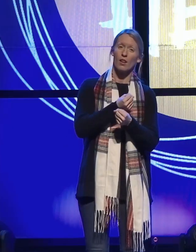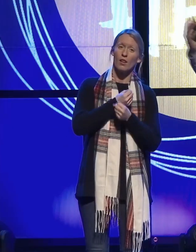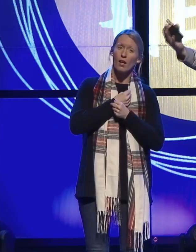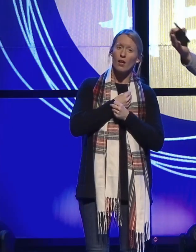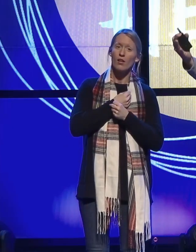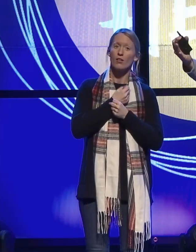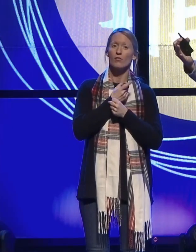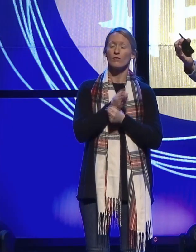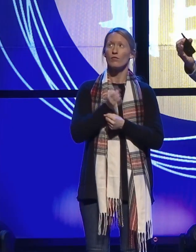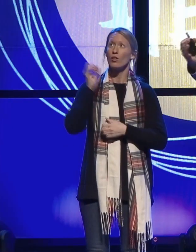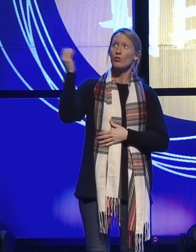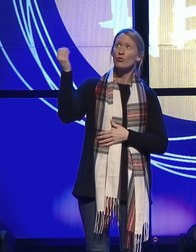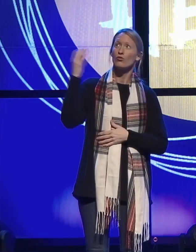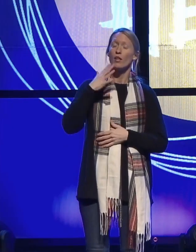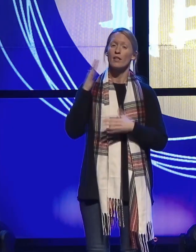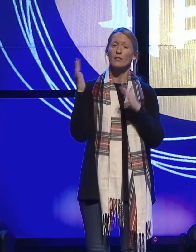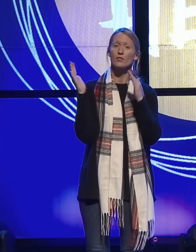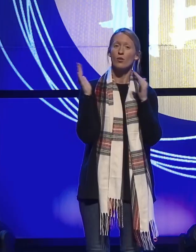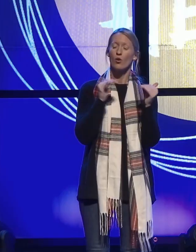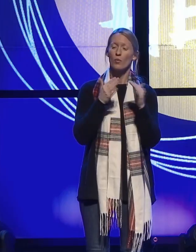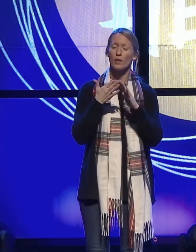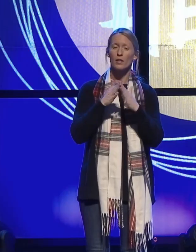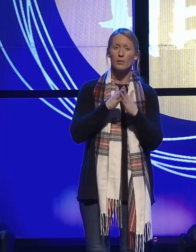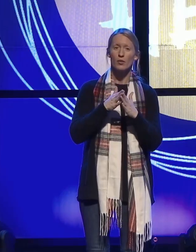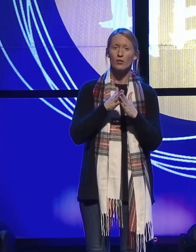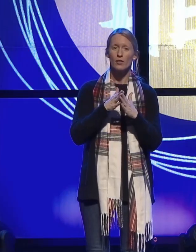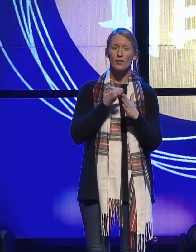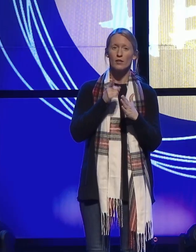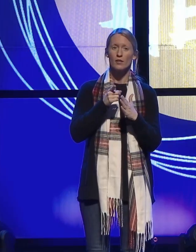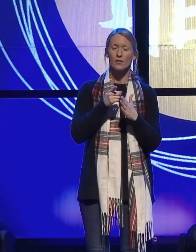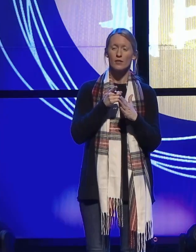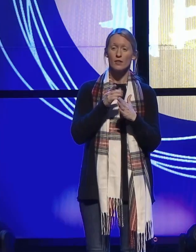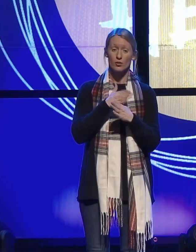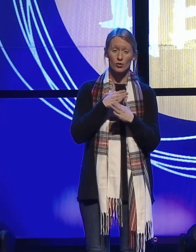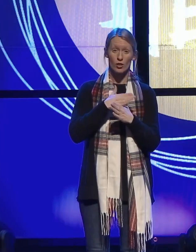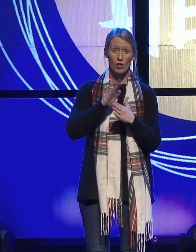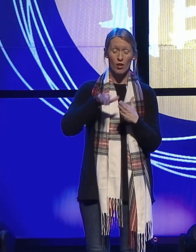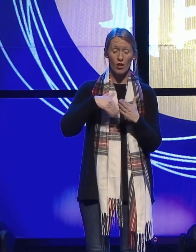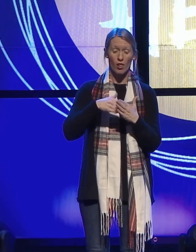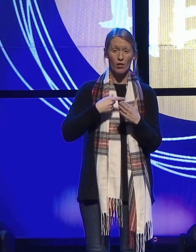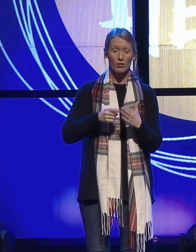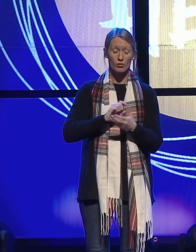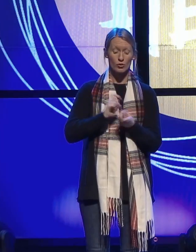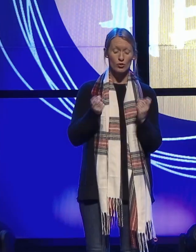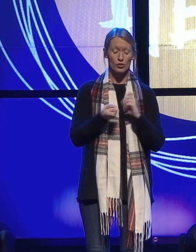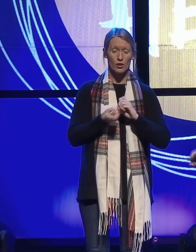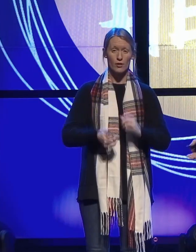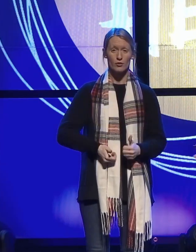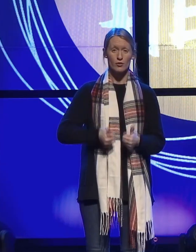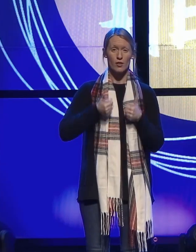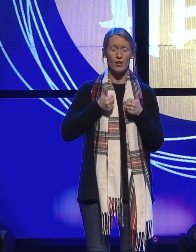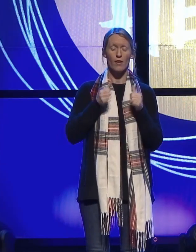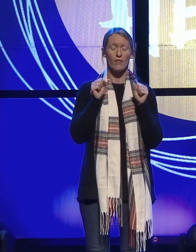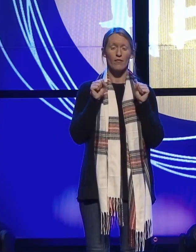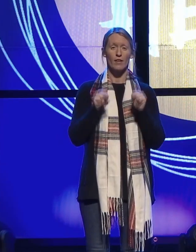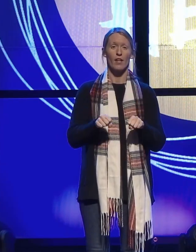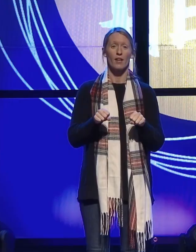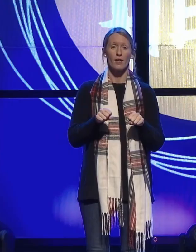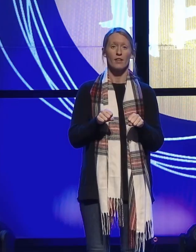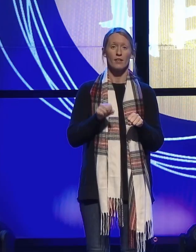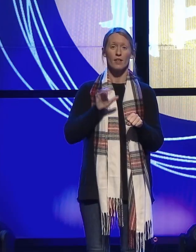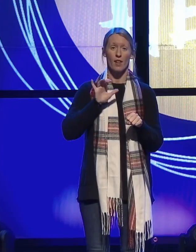and a community and people that love you and you're sharing it. Oh man, you can change your life. And I think that's what we're called to